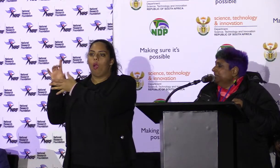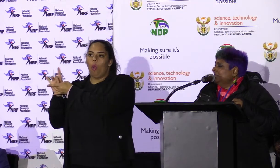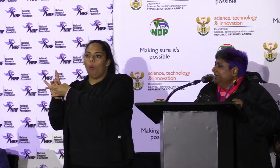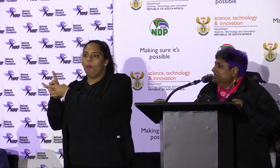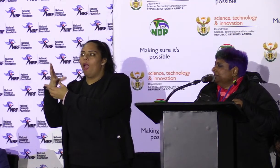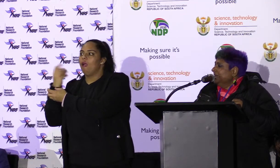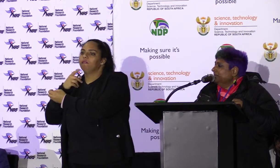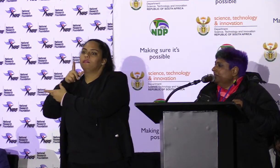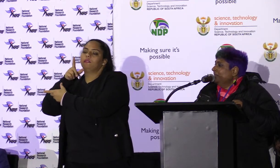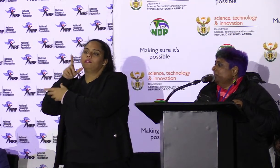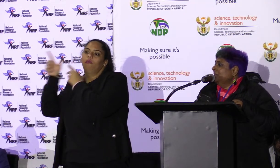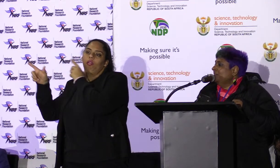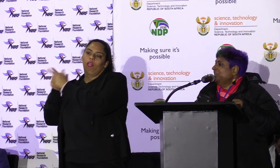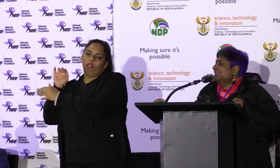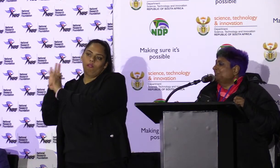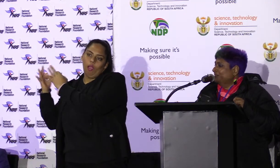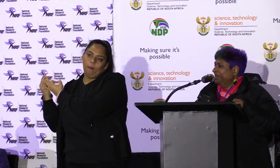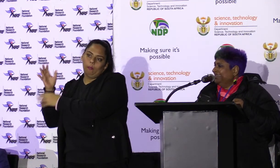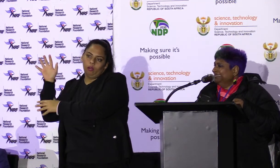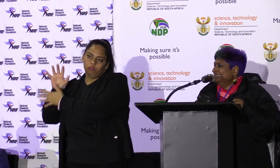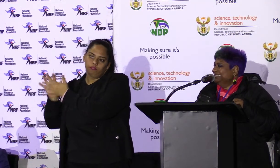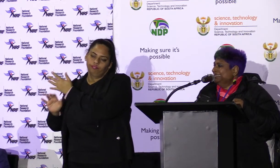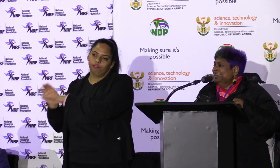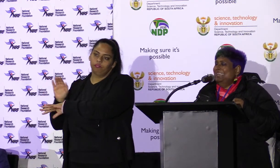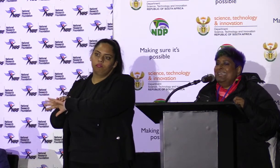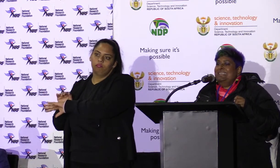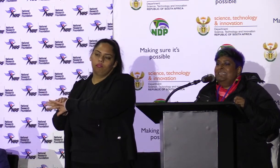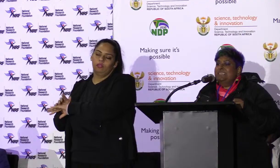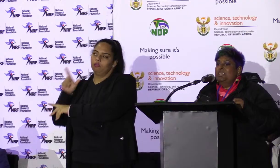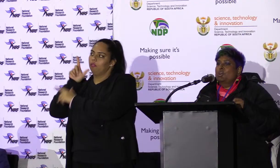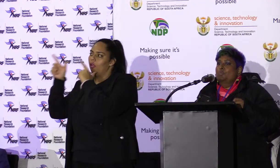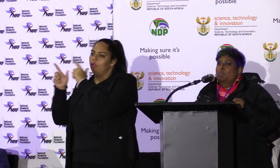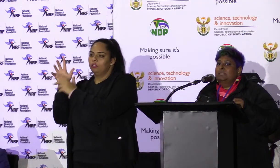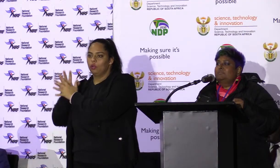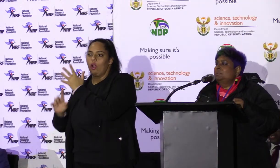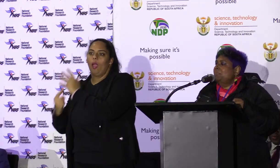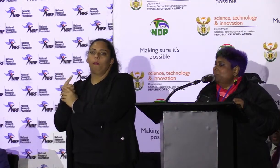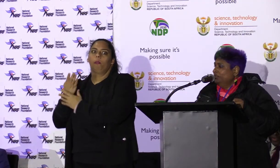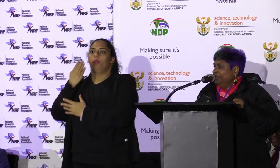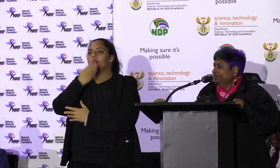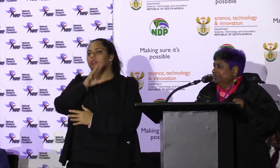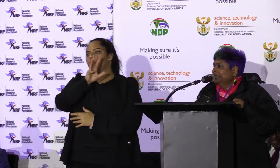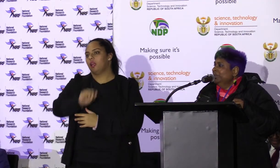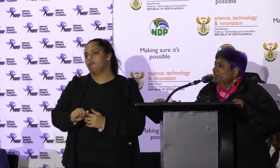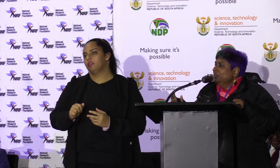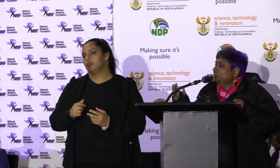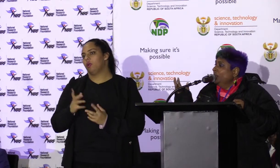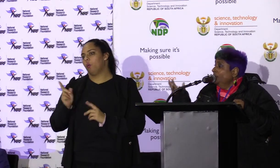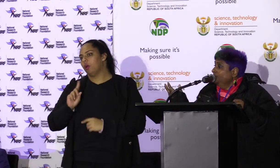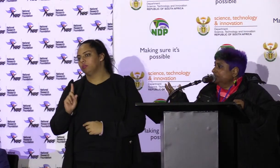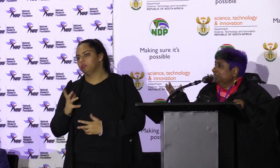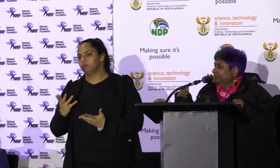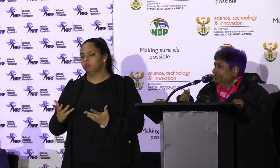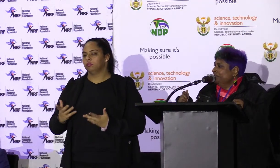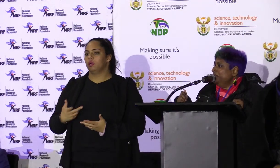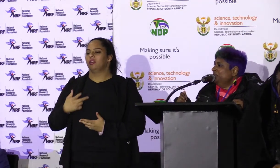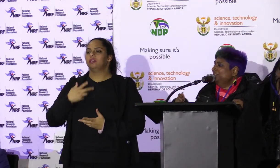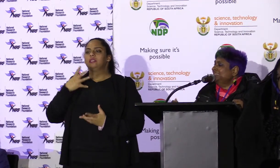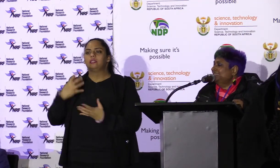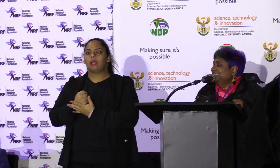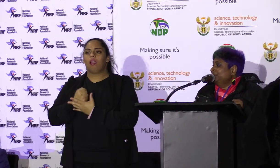wonderful story that they can tell their family and friends, and they take home wonderful memories.